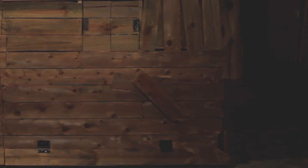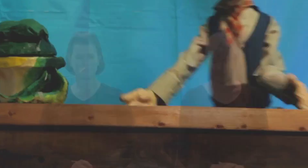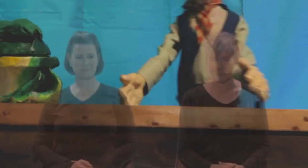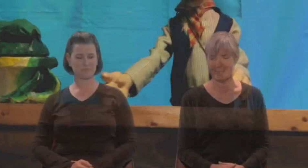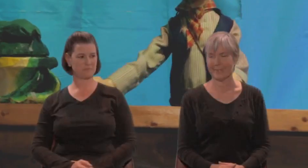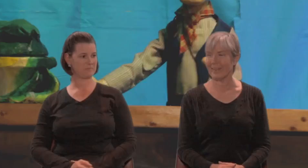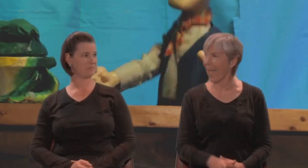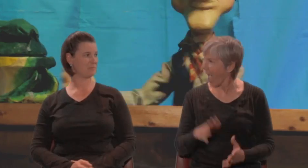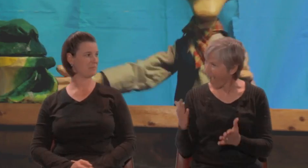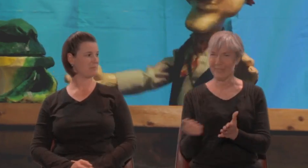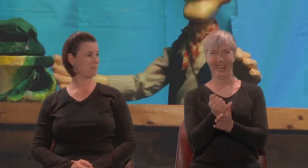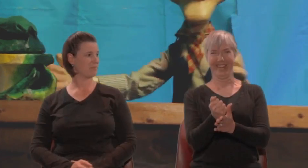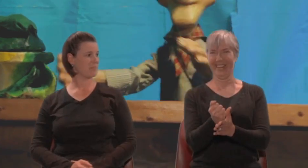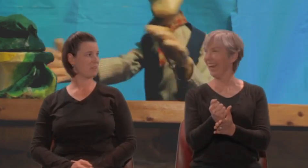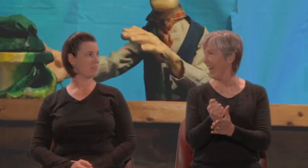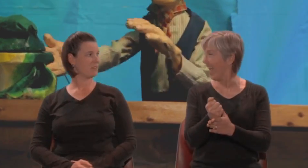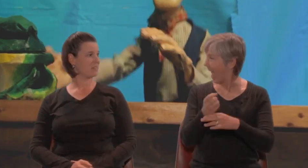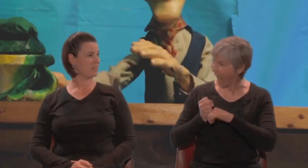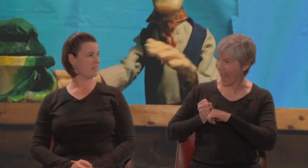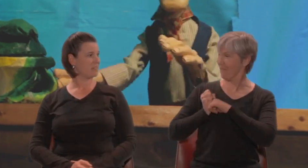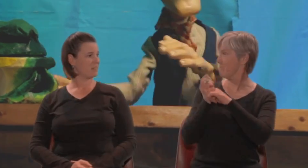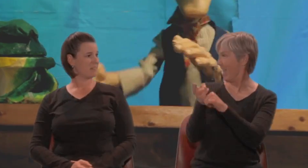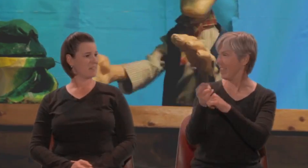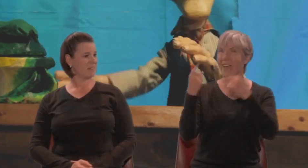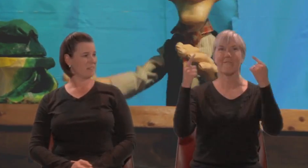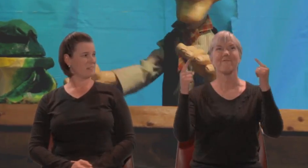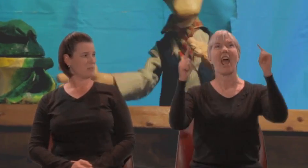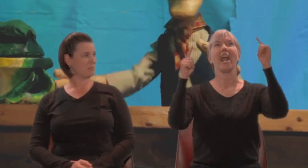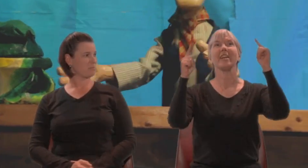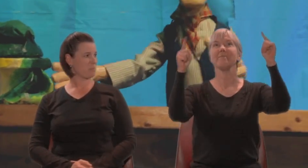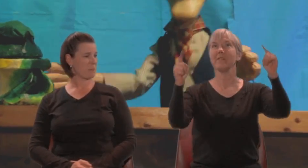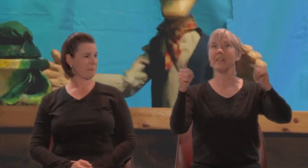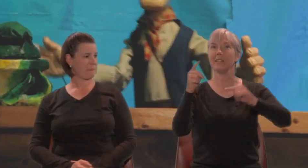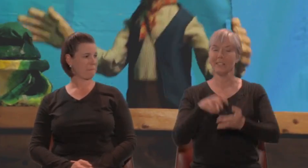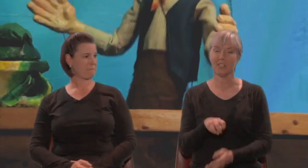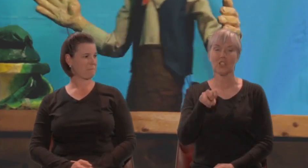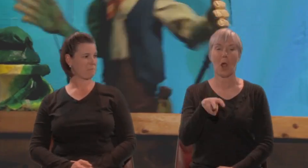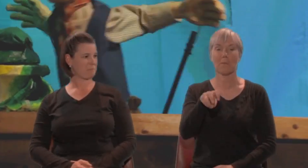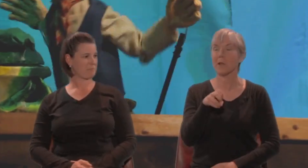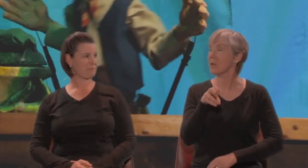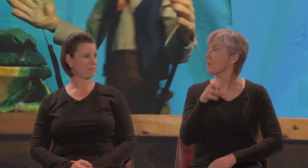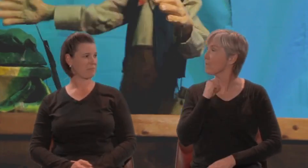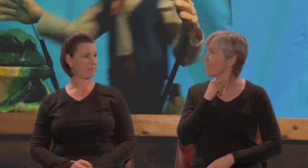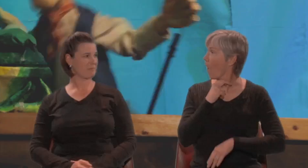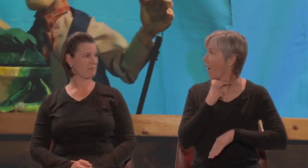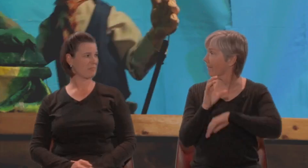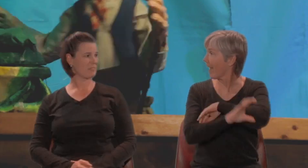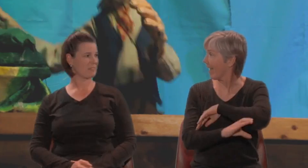I win! I beat the famous jumping frog of Calaveras County.